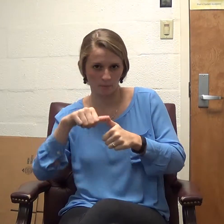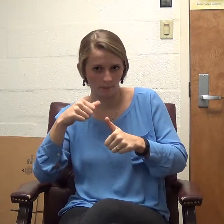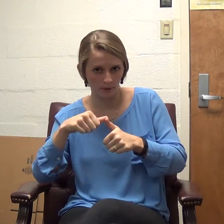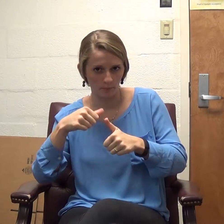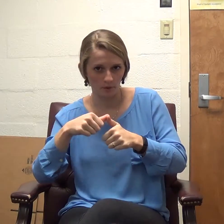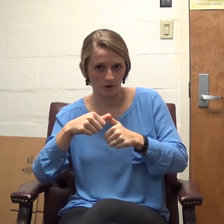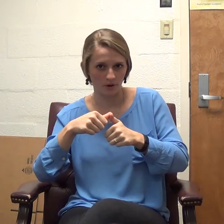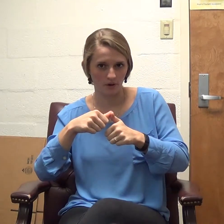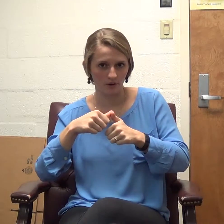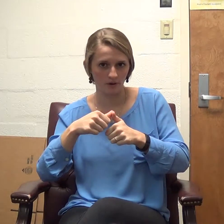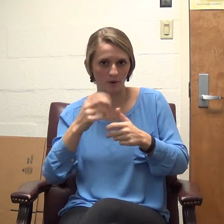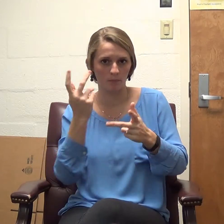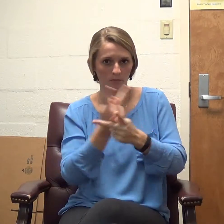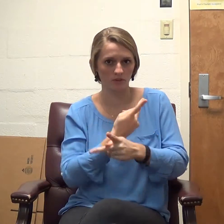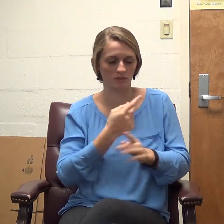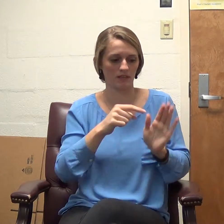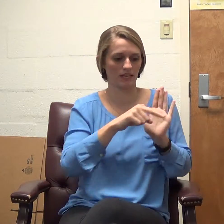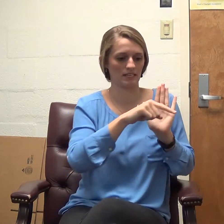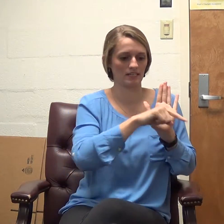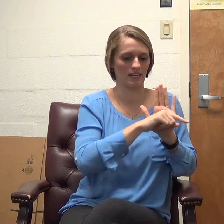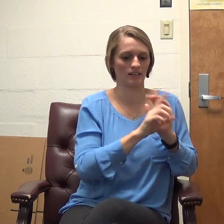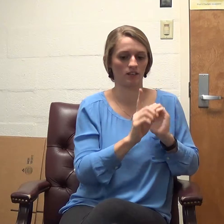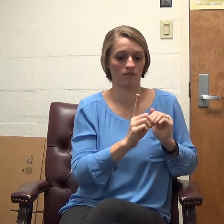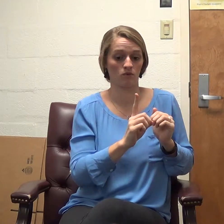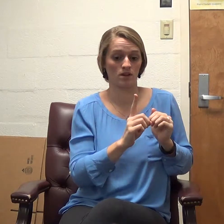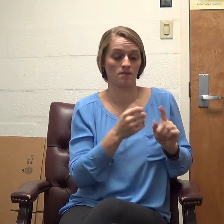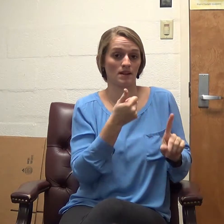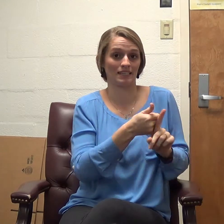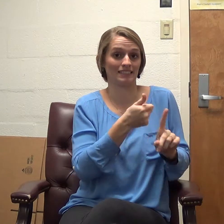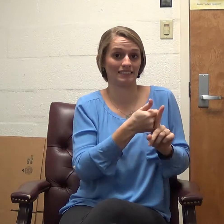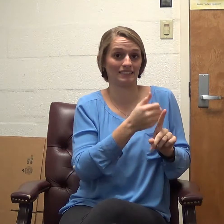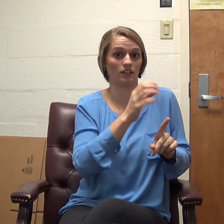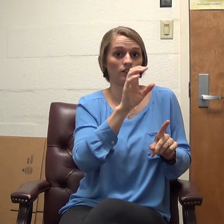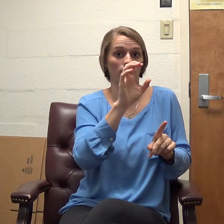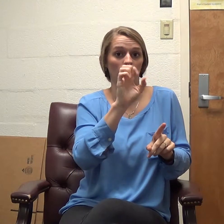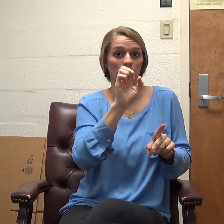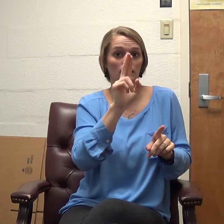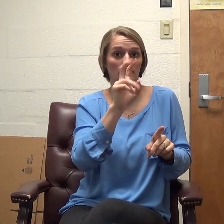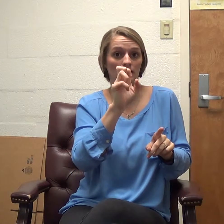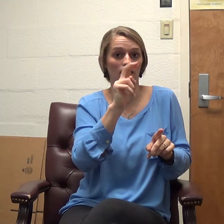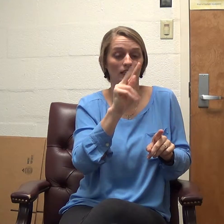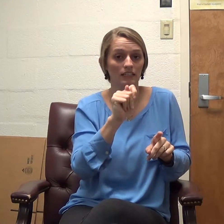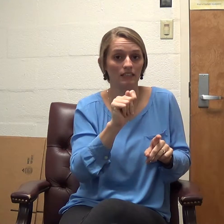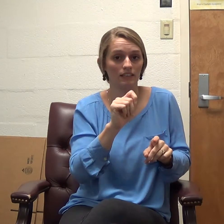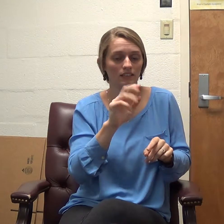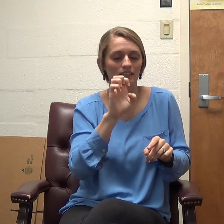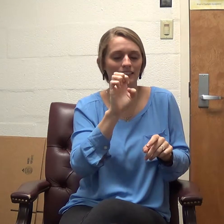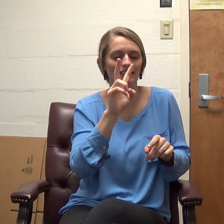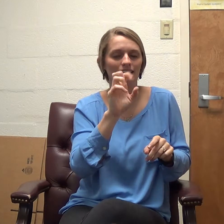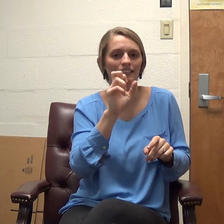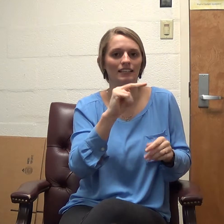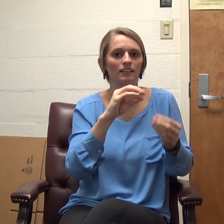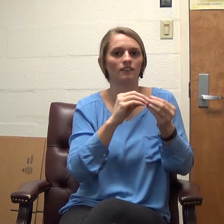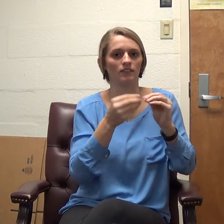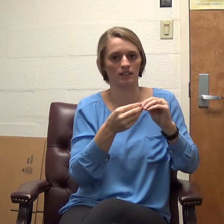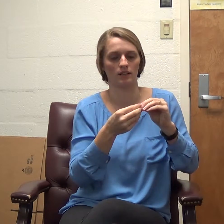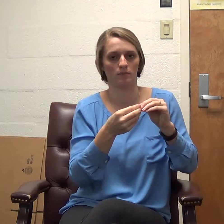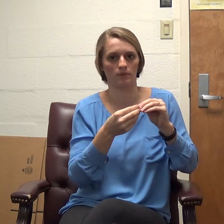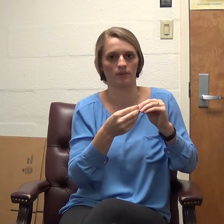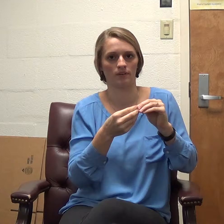number of times, the negatives cancel out, and then if you multiply it by a negative one more time, it becomes a negative number again. But let's just do some normal problems, so I just want to